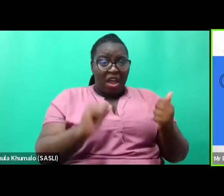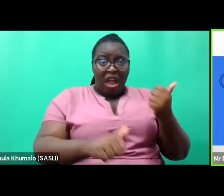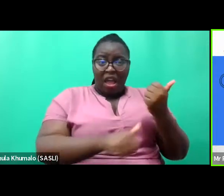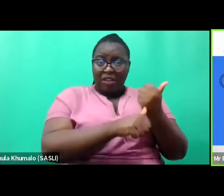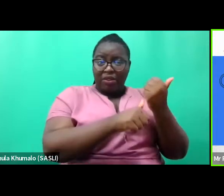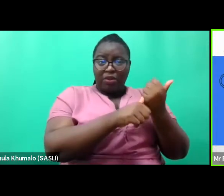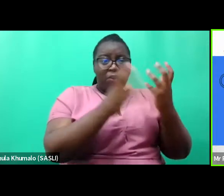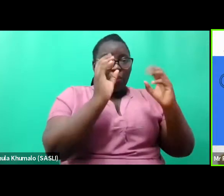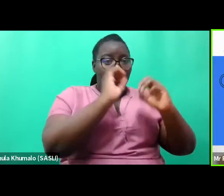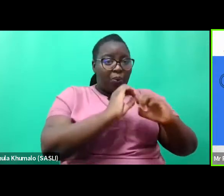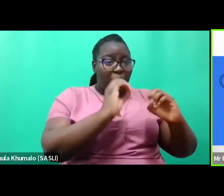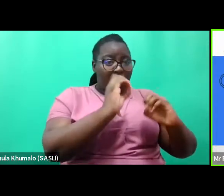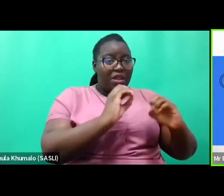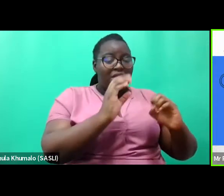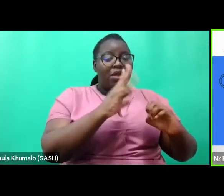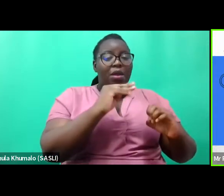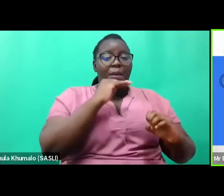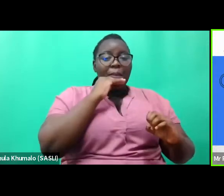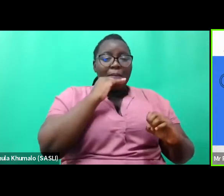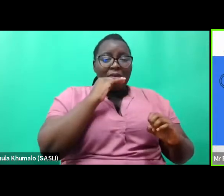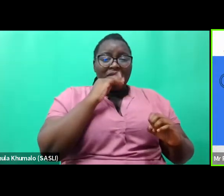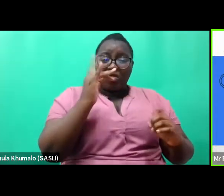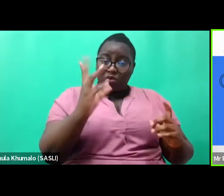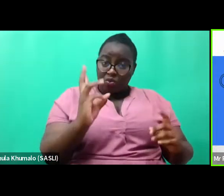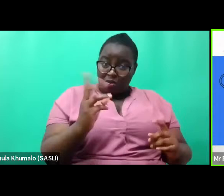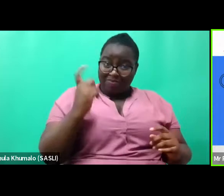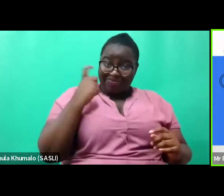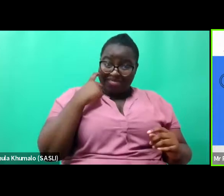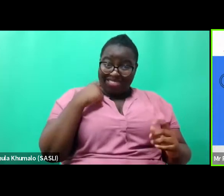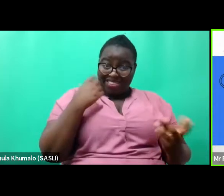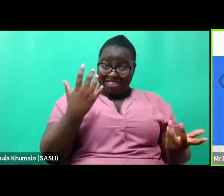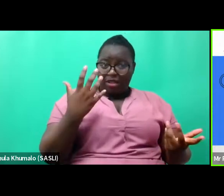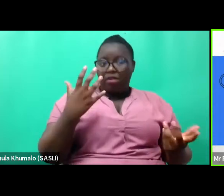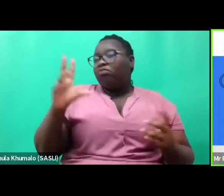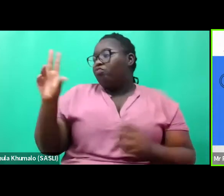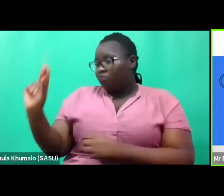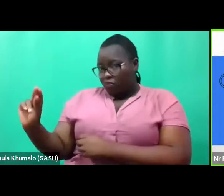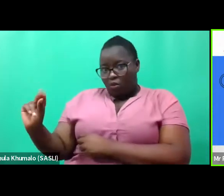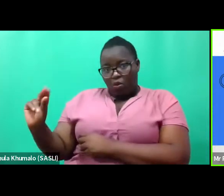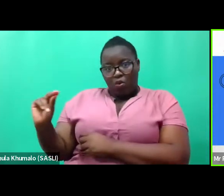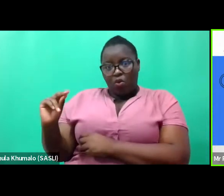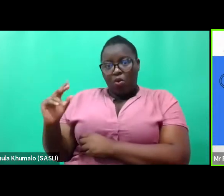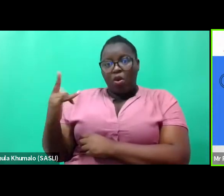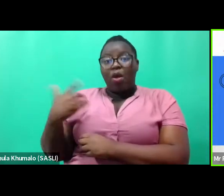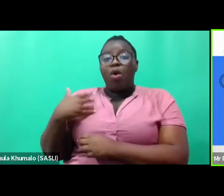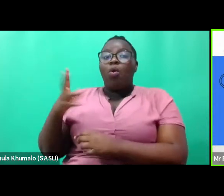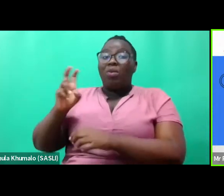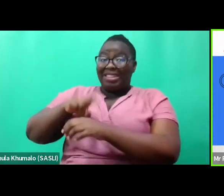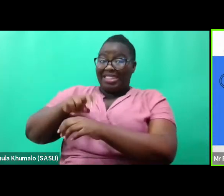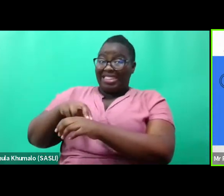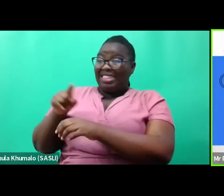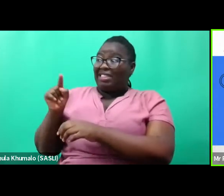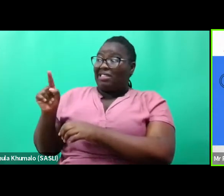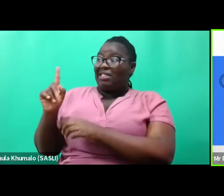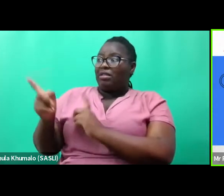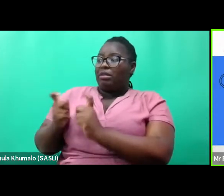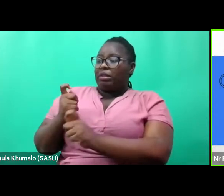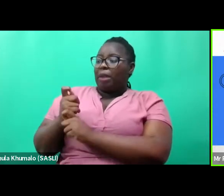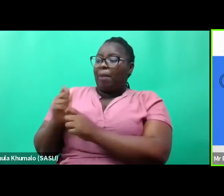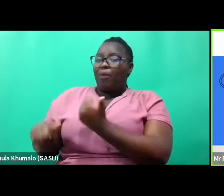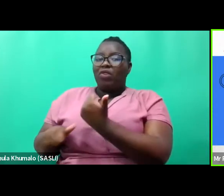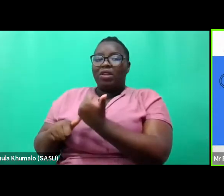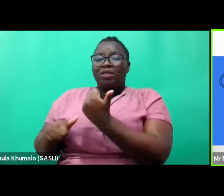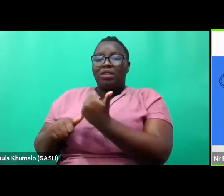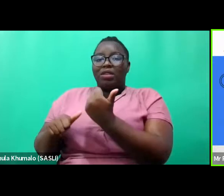as generally easy as it was? No, we need that kind of assistance. And I would not have gotten